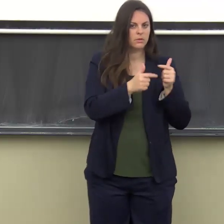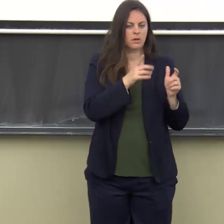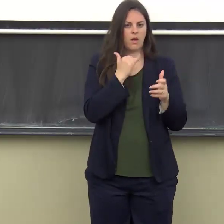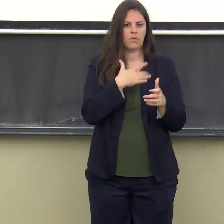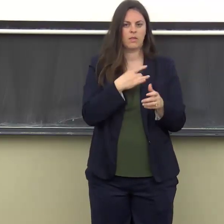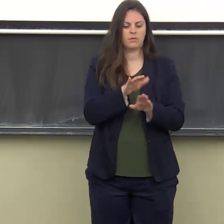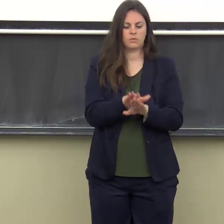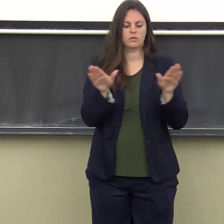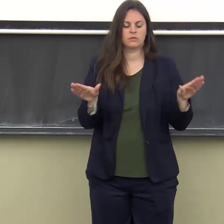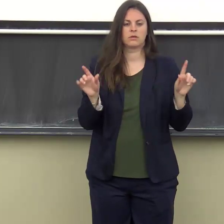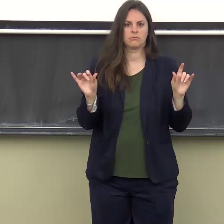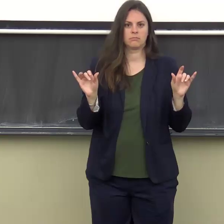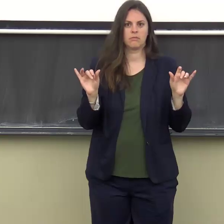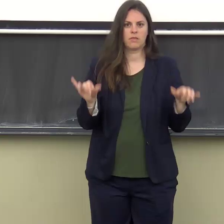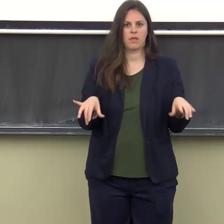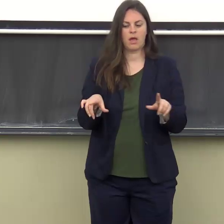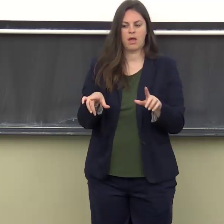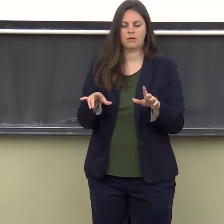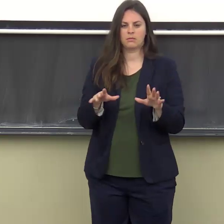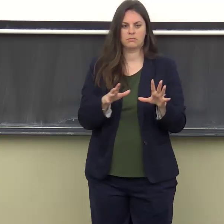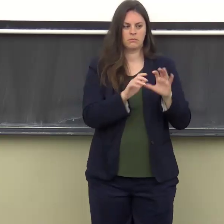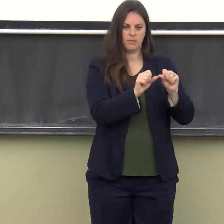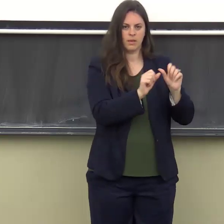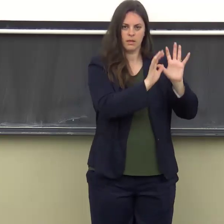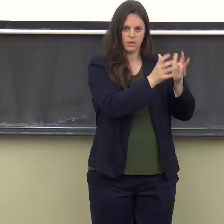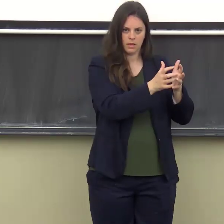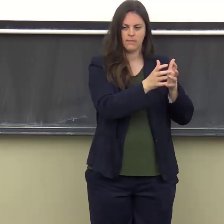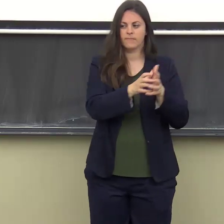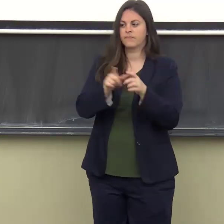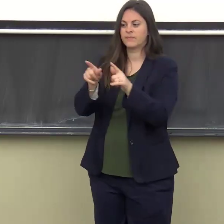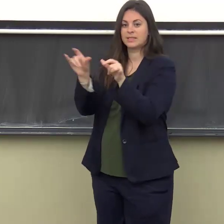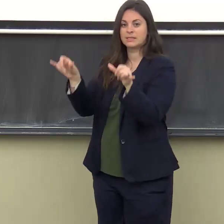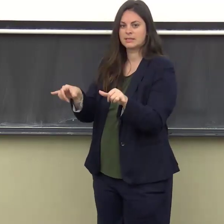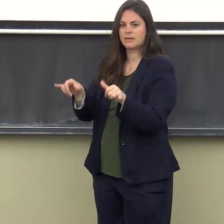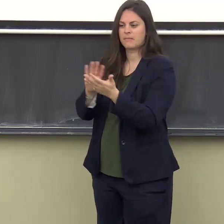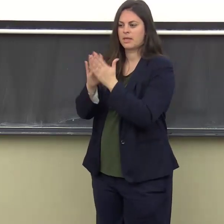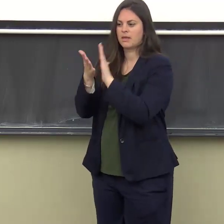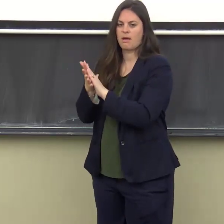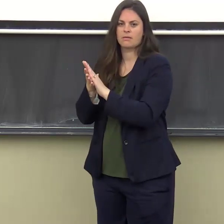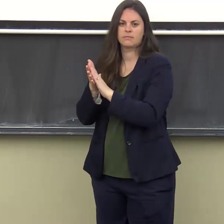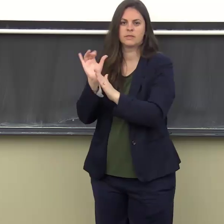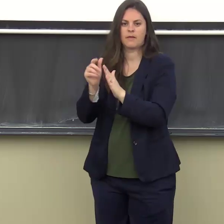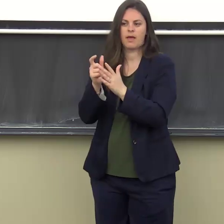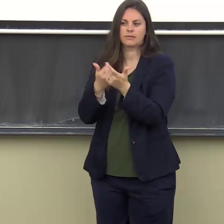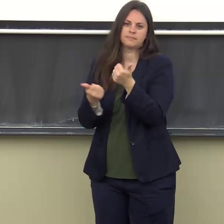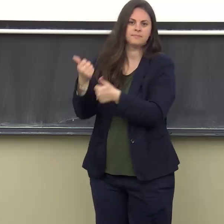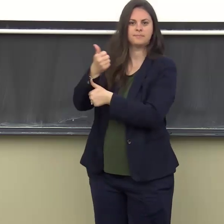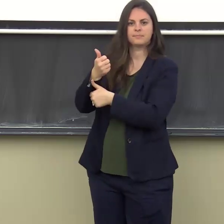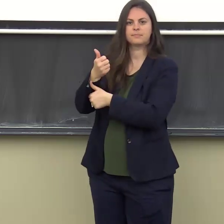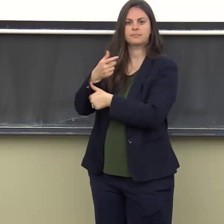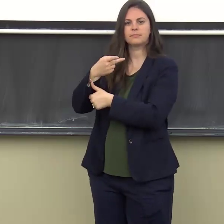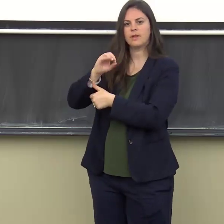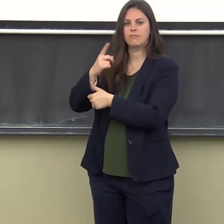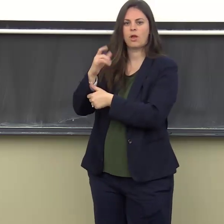or whatever, with something where you've got a system acting as a proxy, where who you are, how